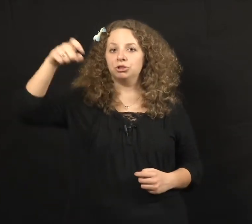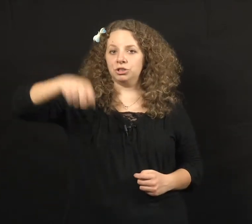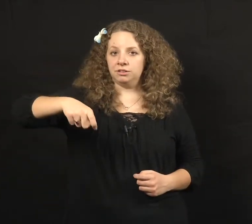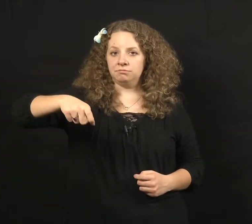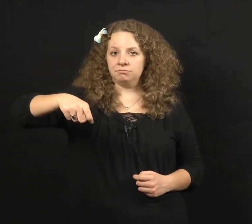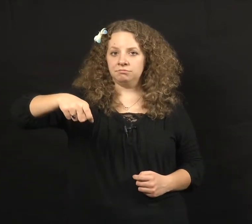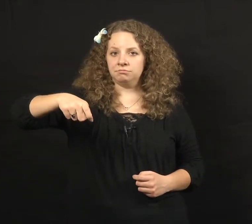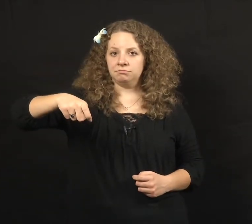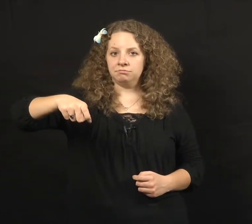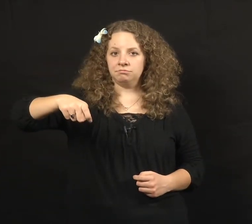Should.